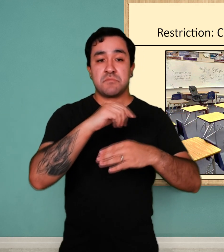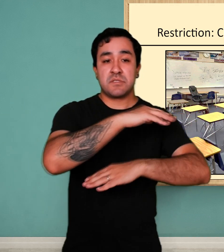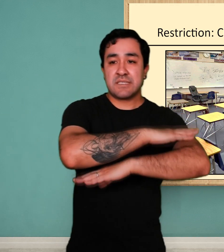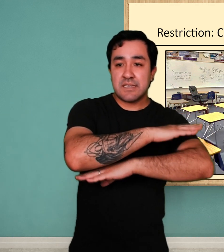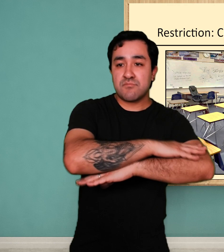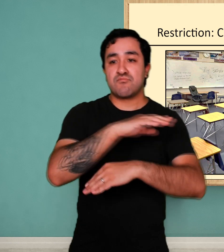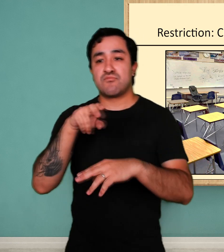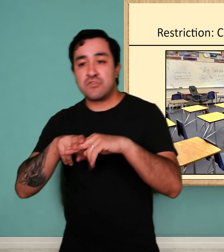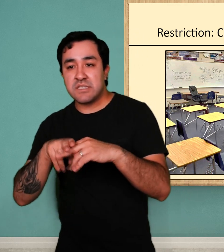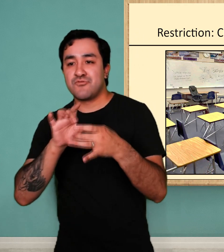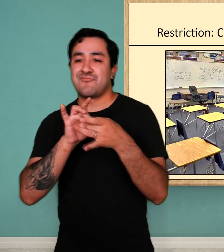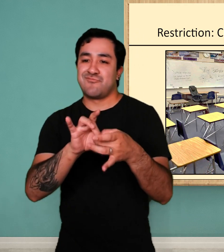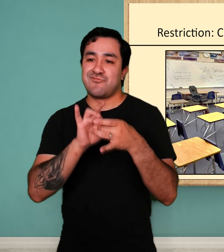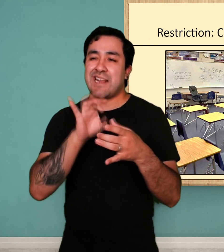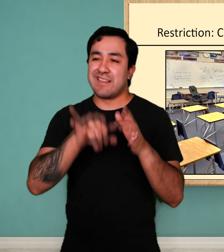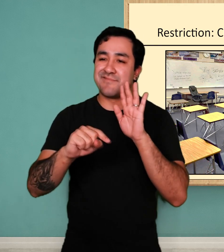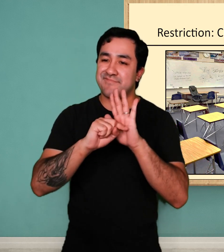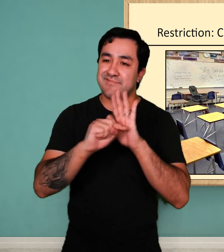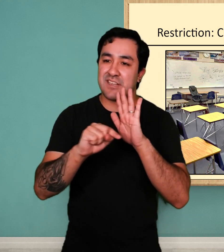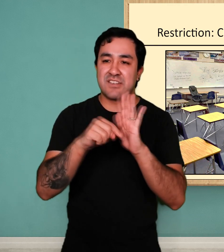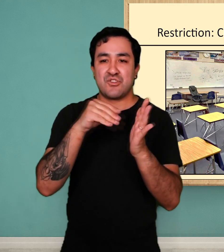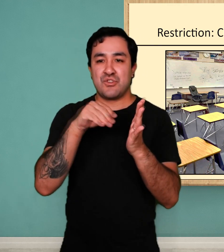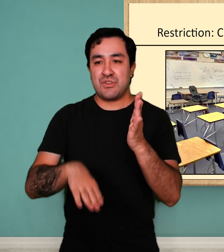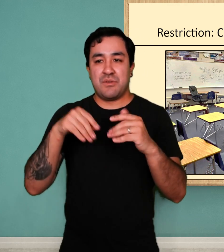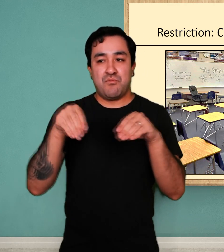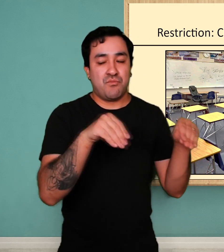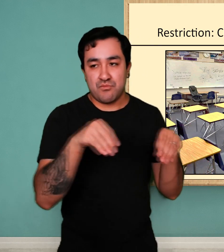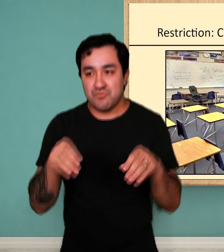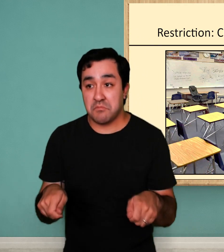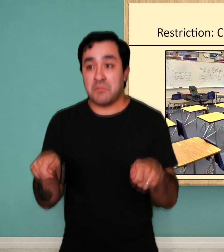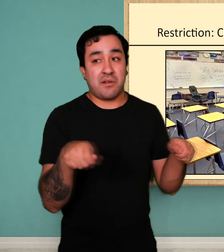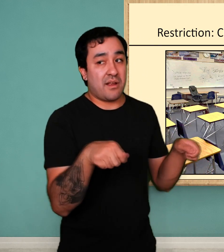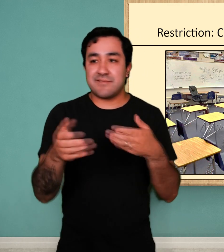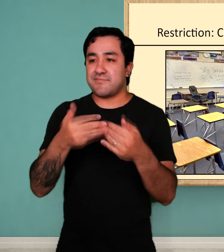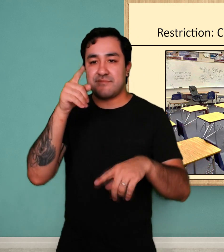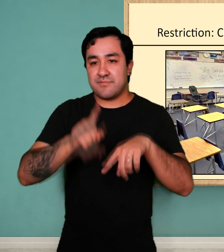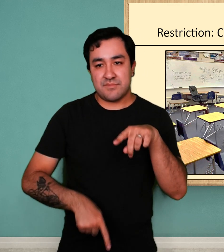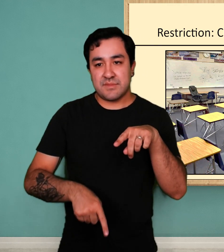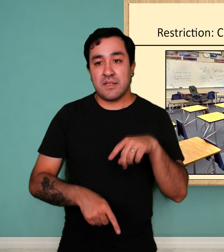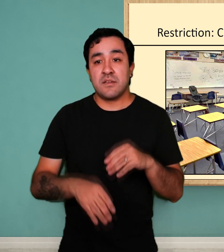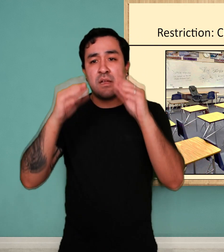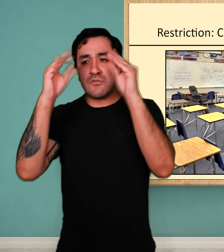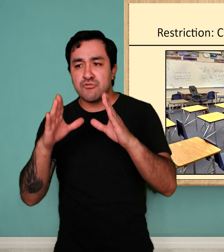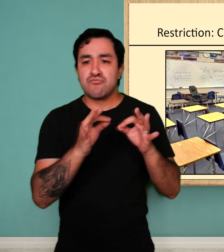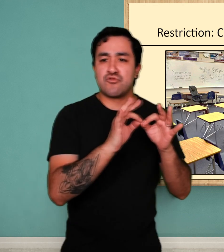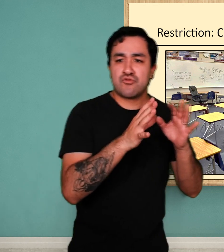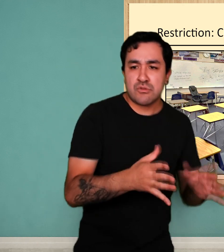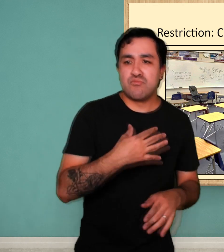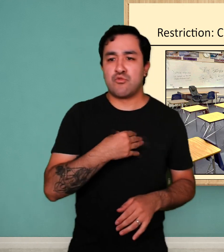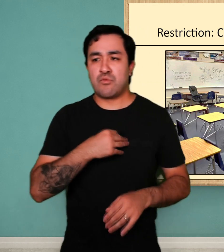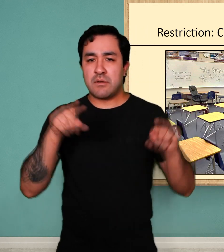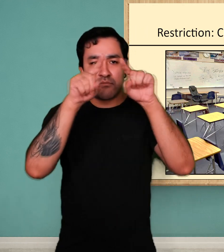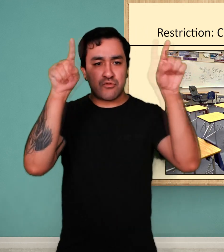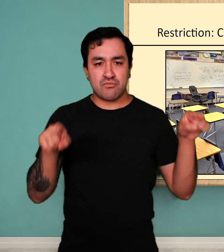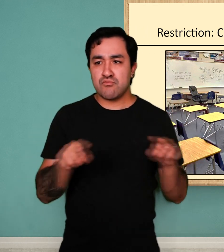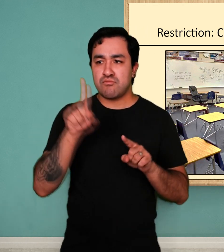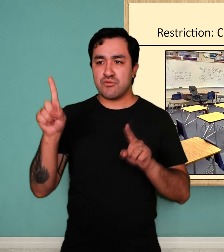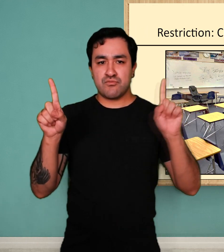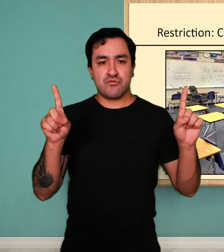tables and chairs are attached, so the student cannot easily rotate. The student could easily see the teacher, interpreter, and